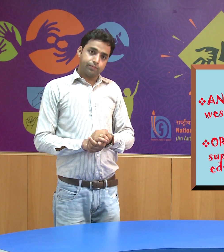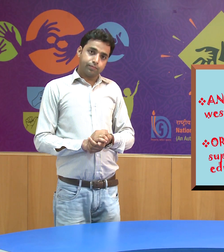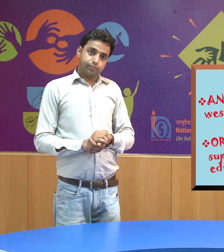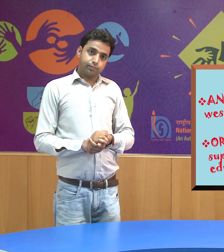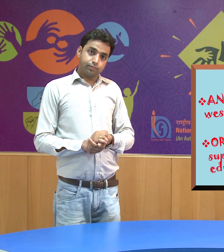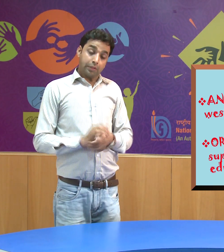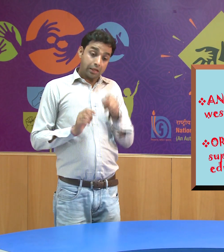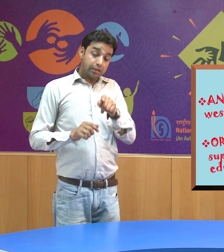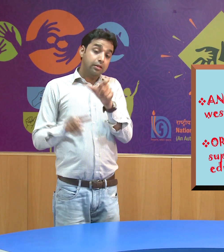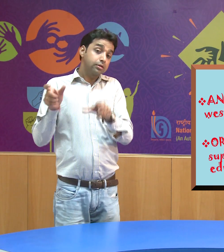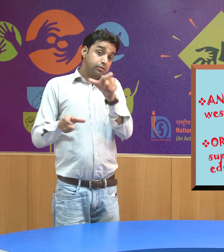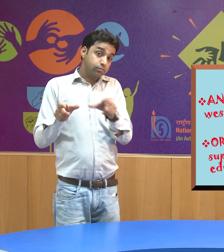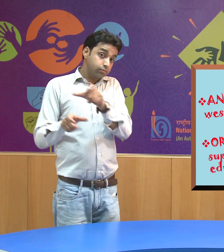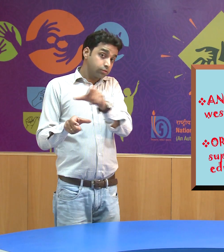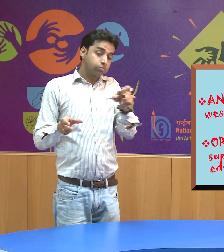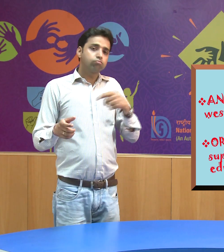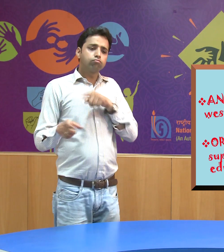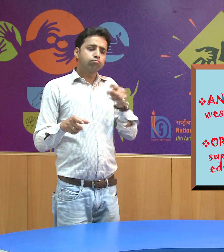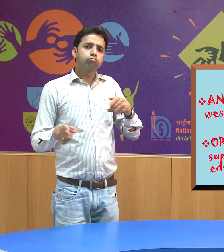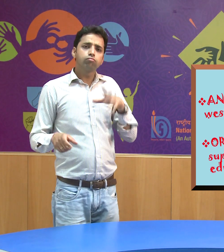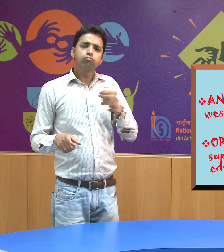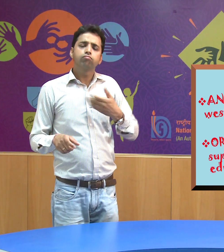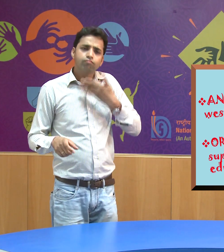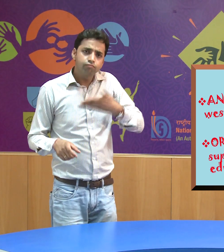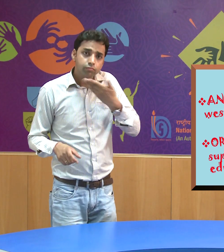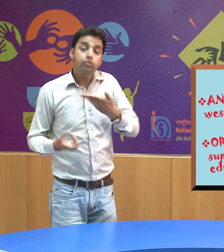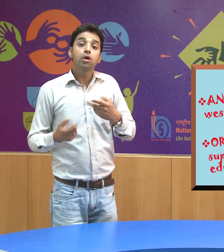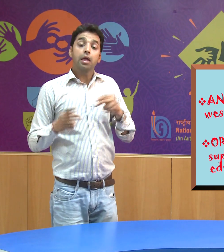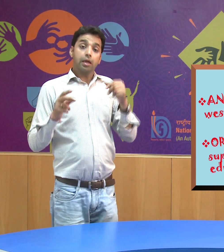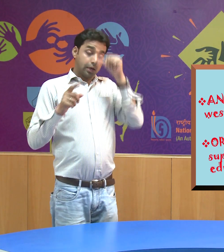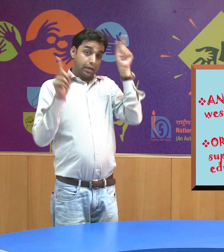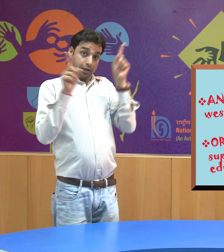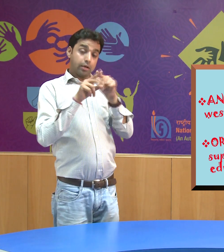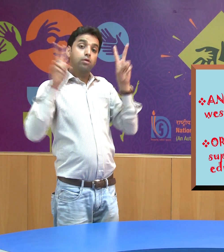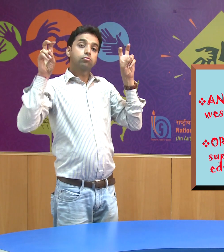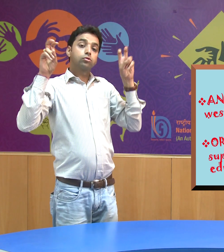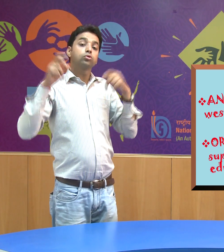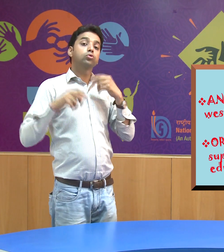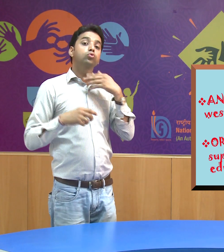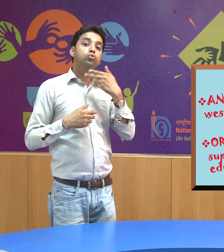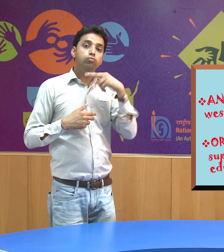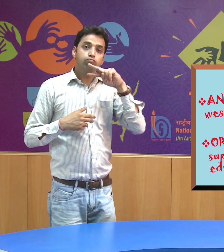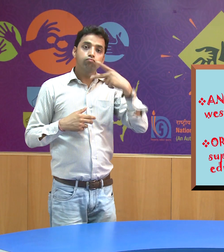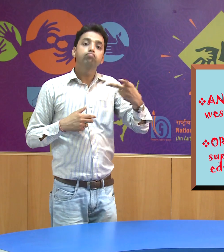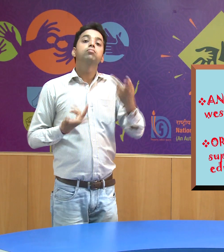These people want to teach the Indian subjects through local languages.